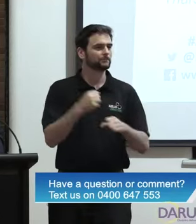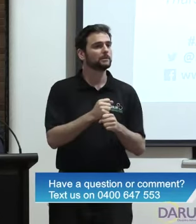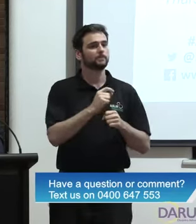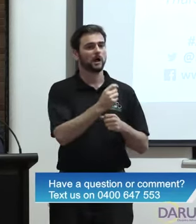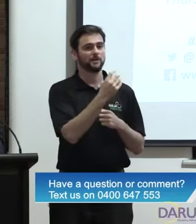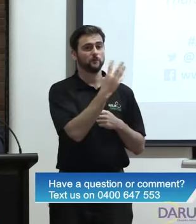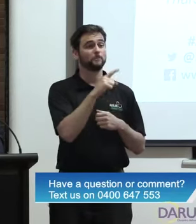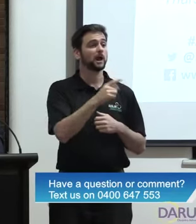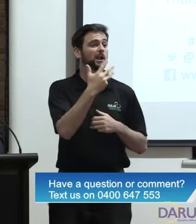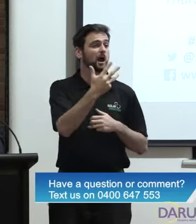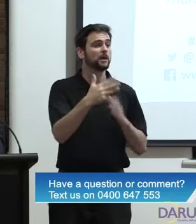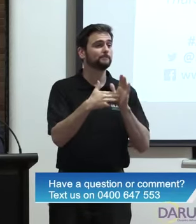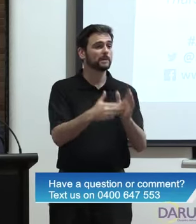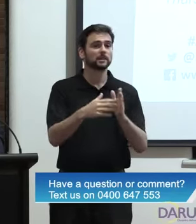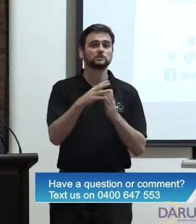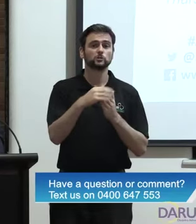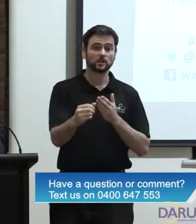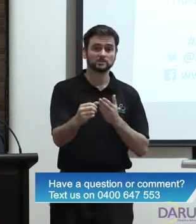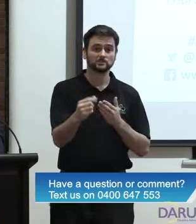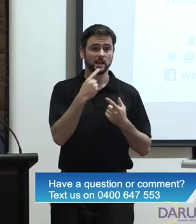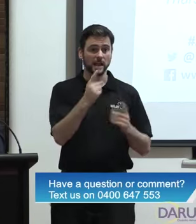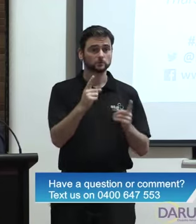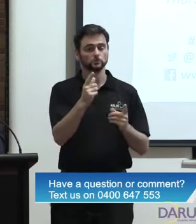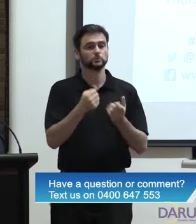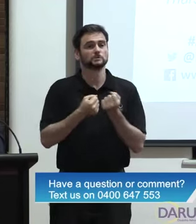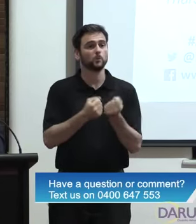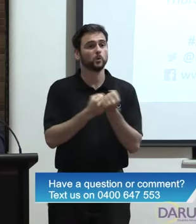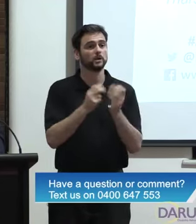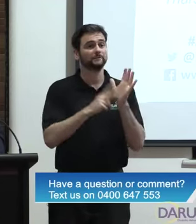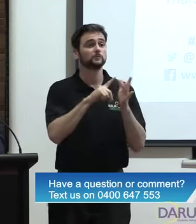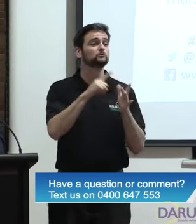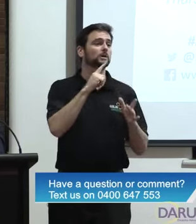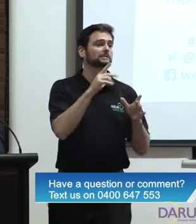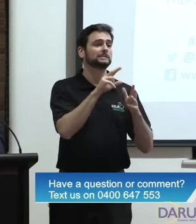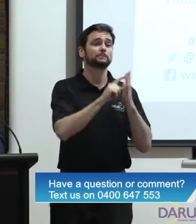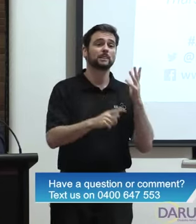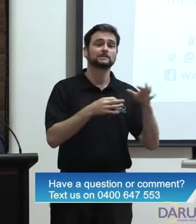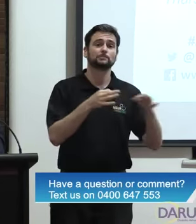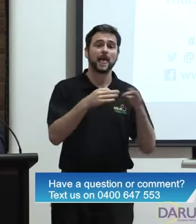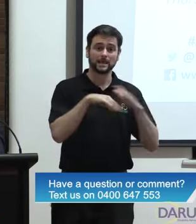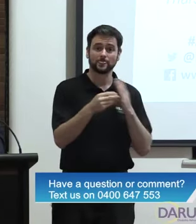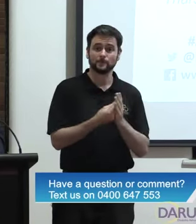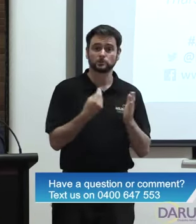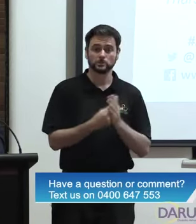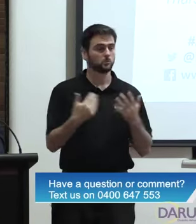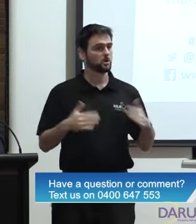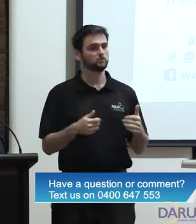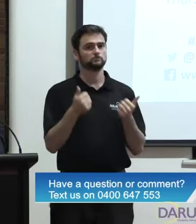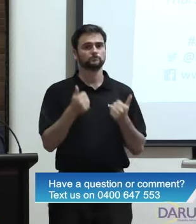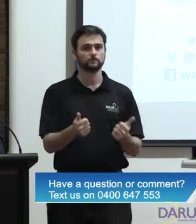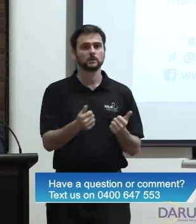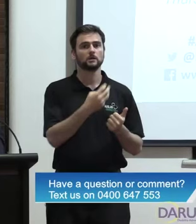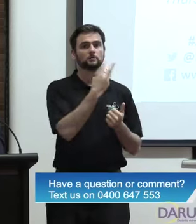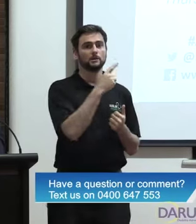million has been announced to support the state disability plan in the budget. That's really positive. It builds on $3.3 million